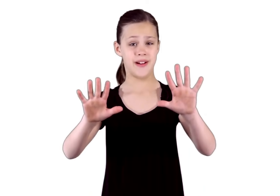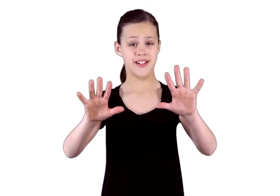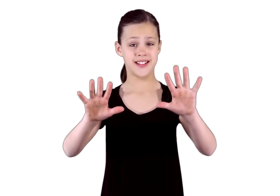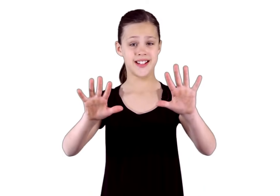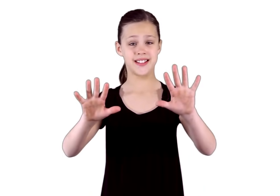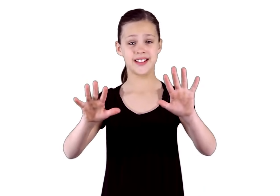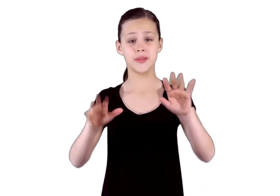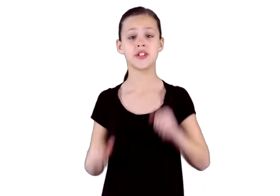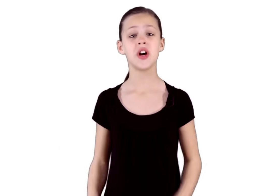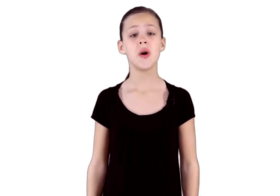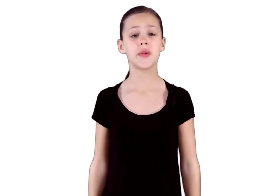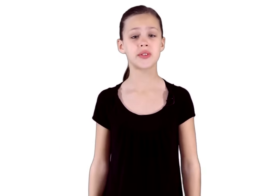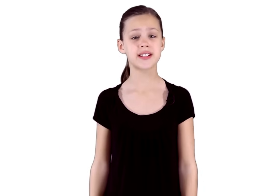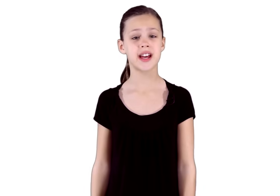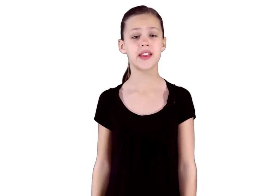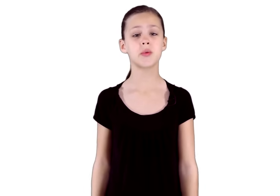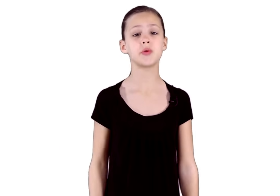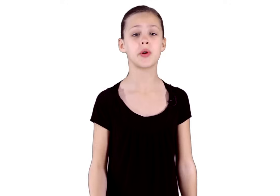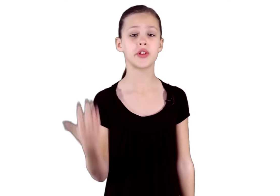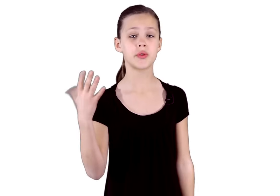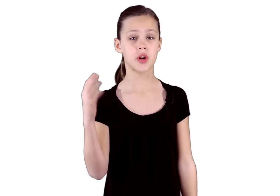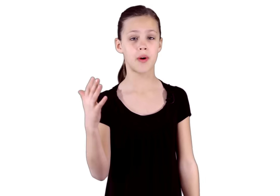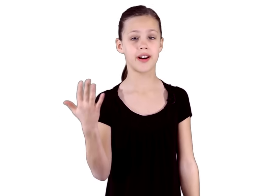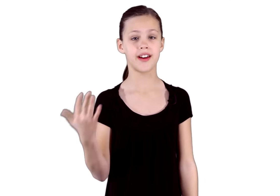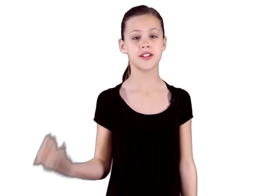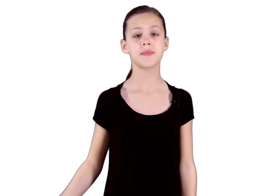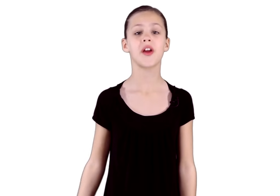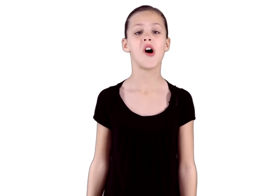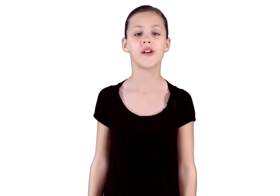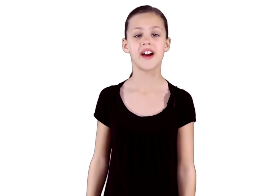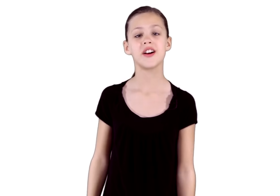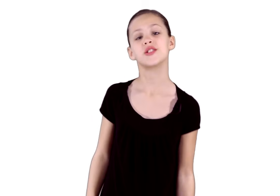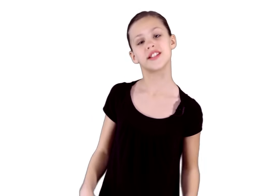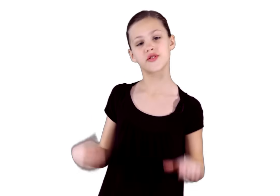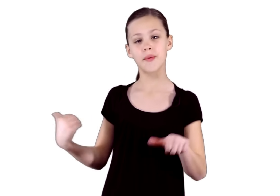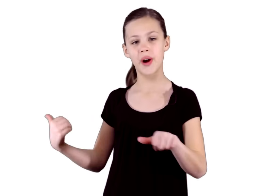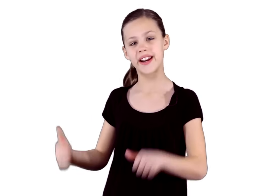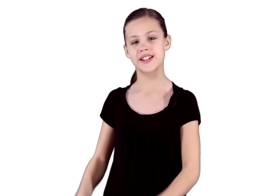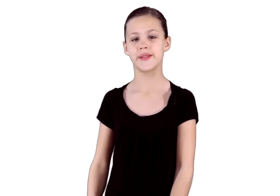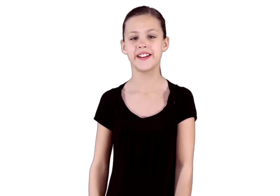American Sign Language. When using sign language, only use our one hand. Okay, so let's jump right into it.